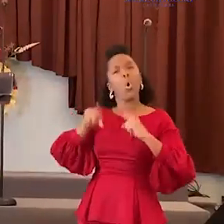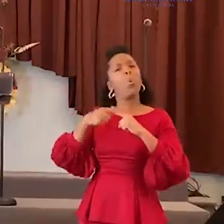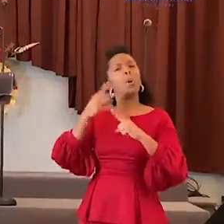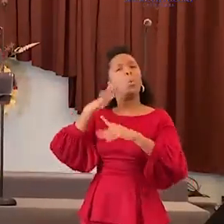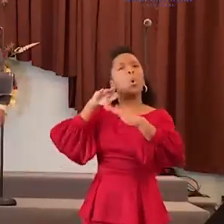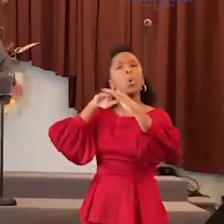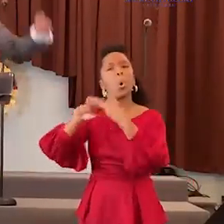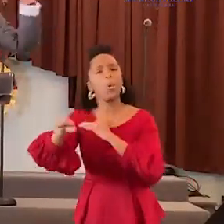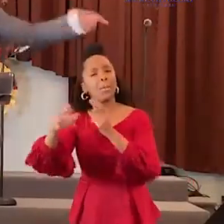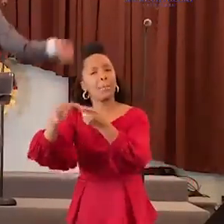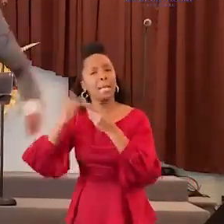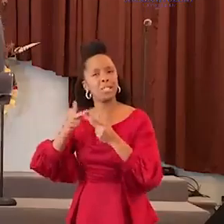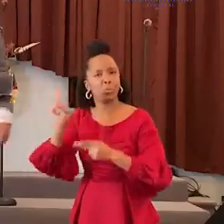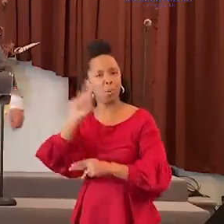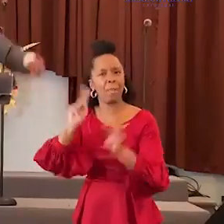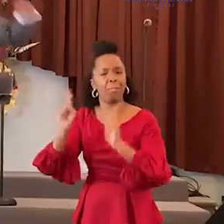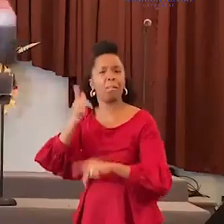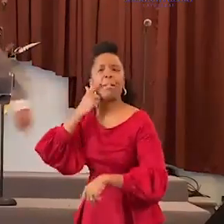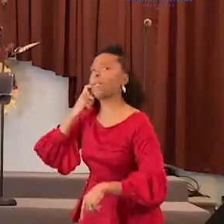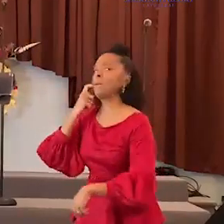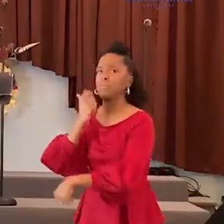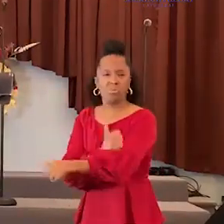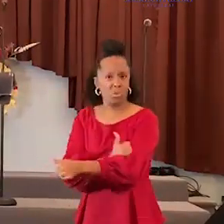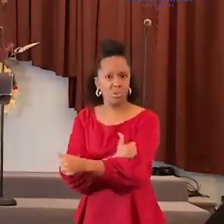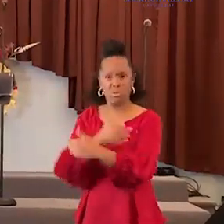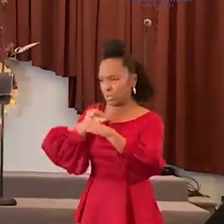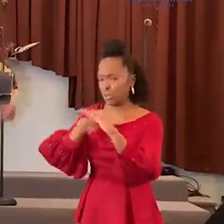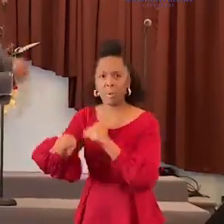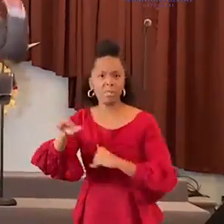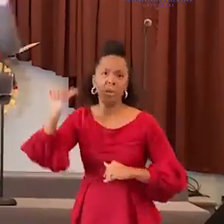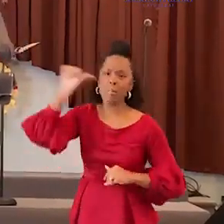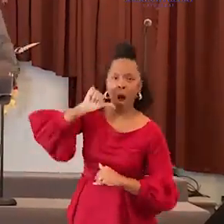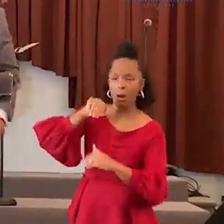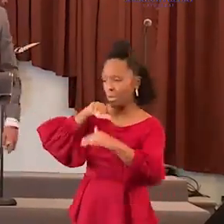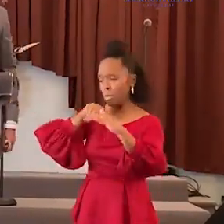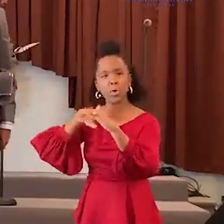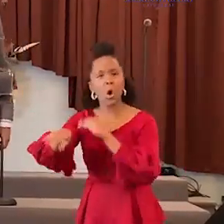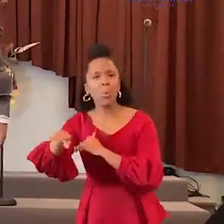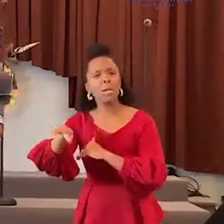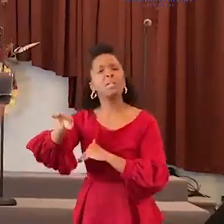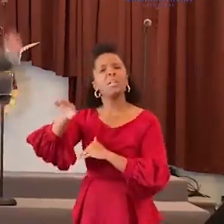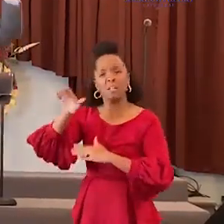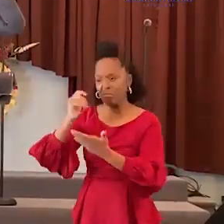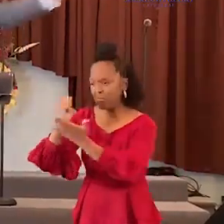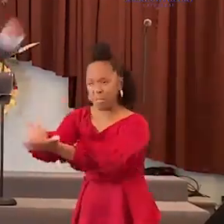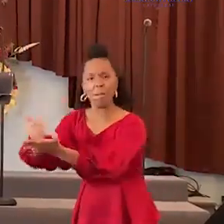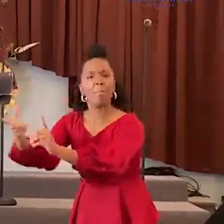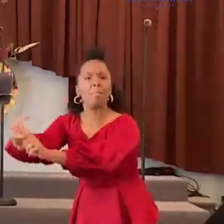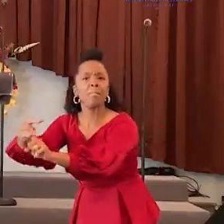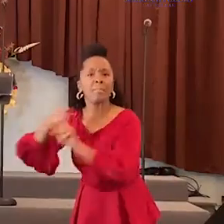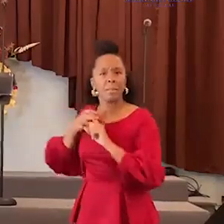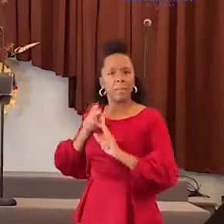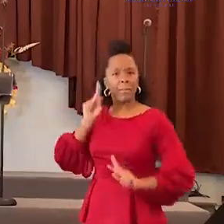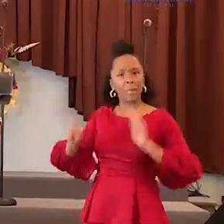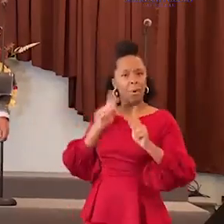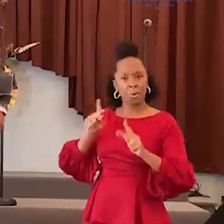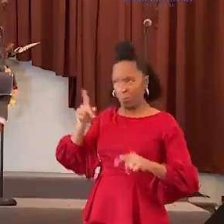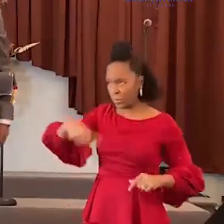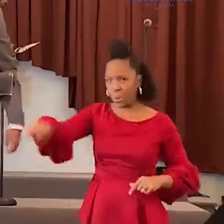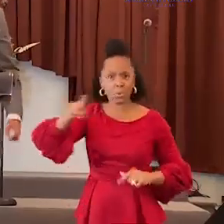bars, going to the drunk house, going to the church, read the four walls, and go where the world